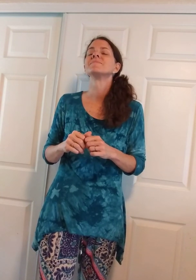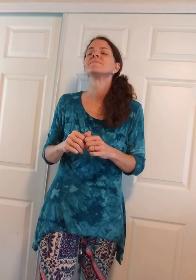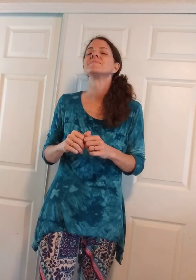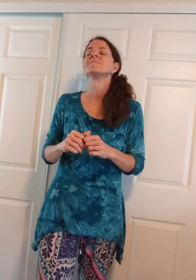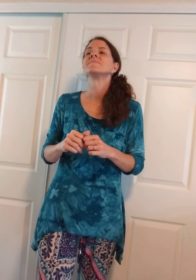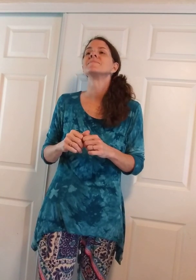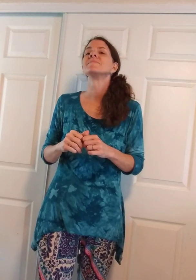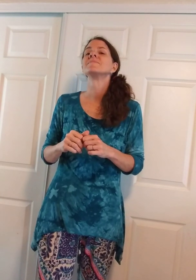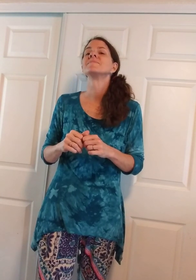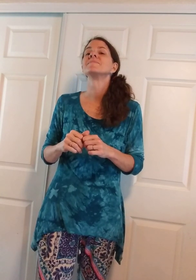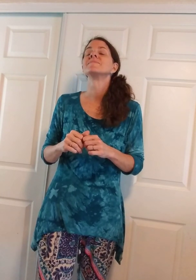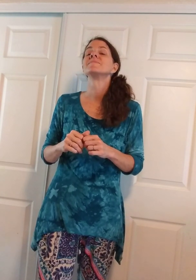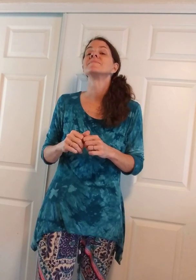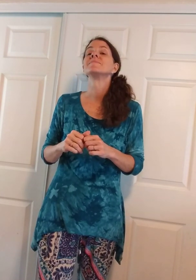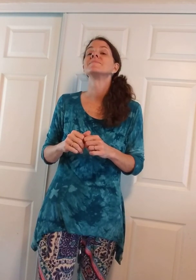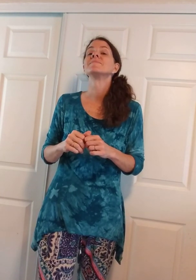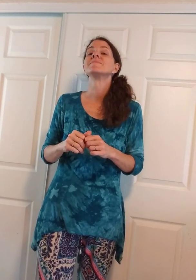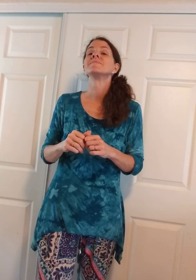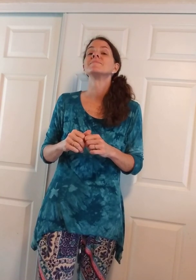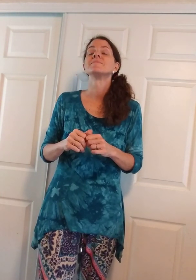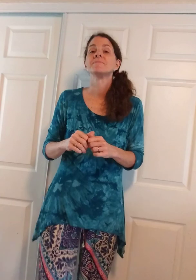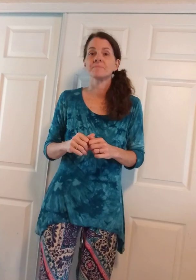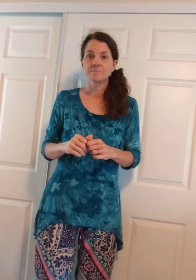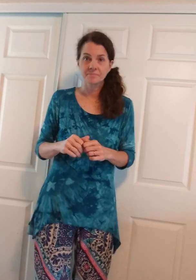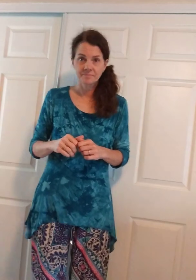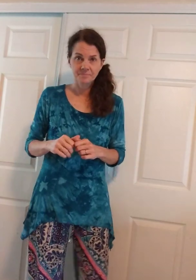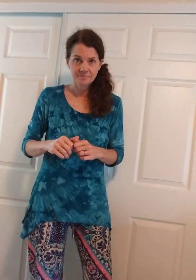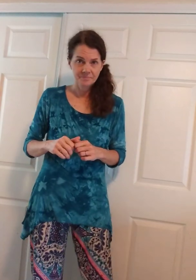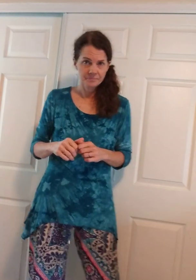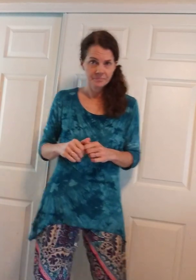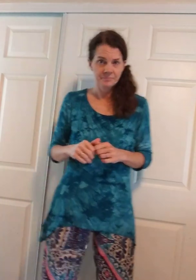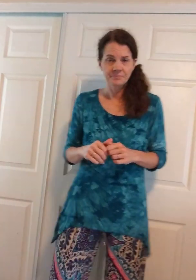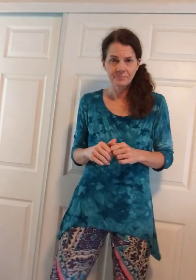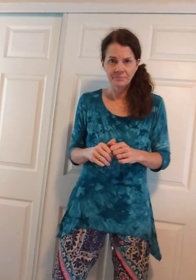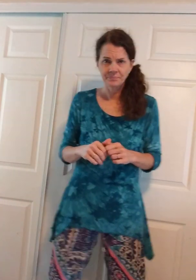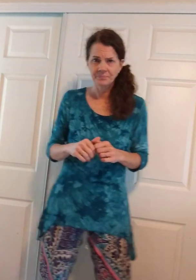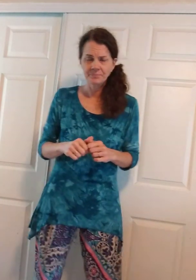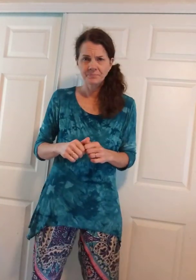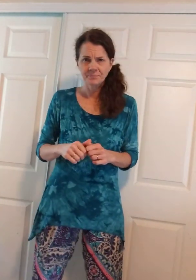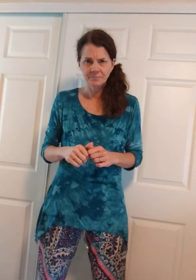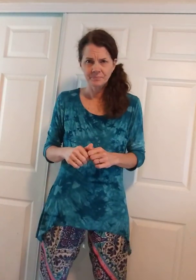to Father's arms